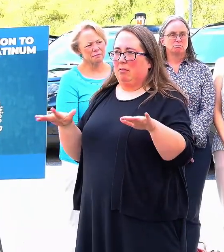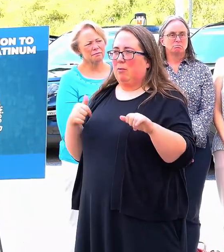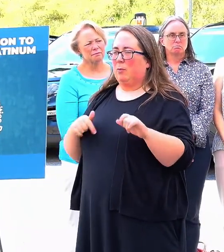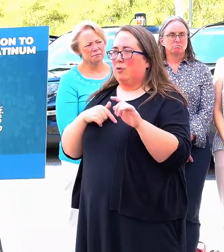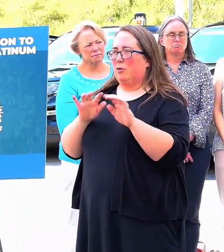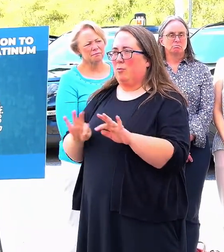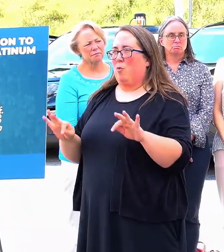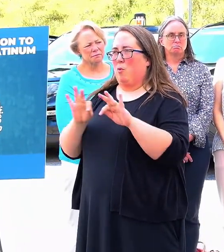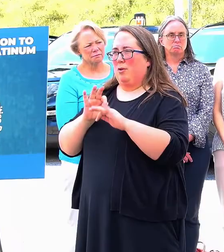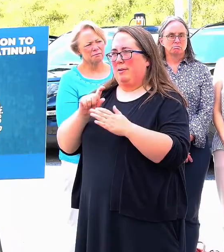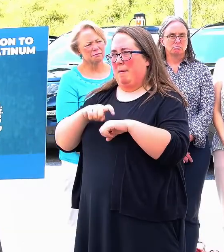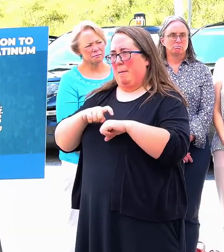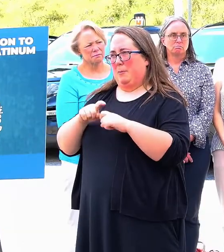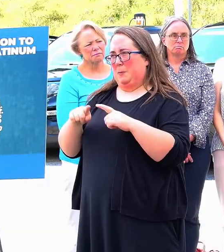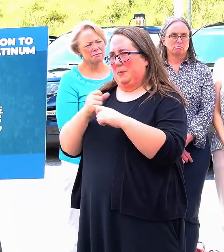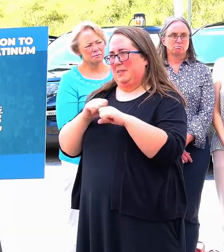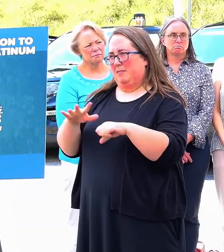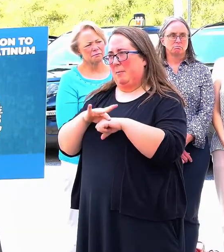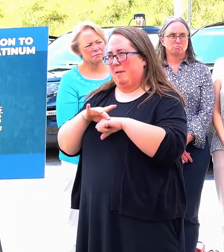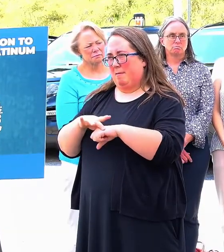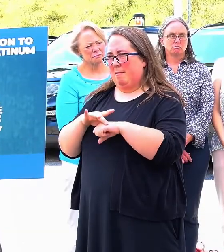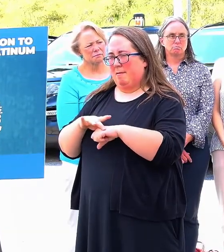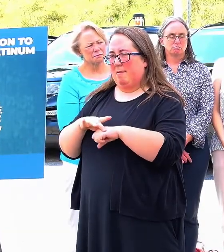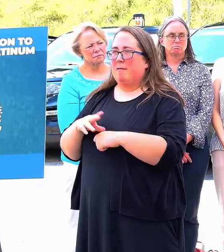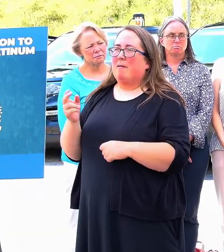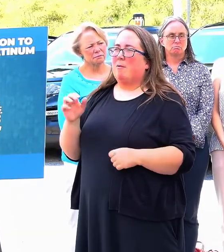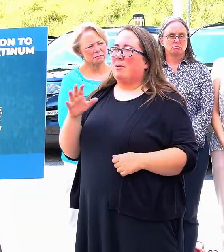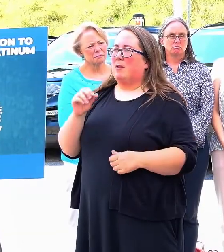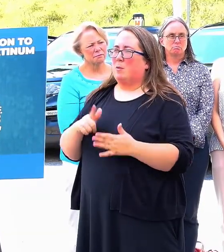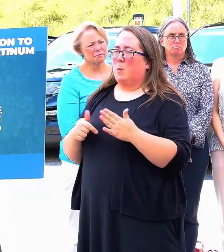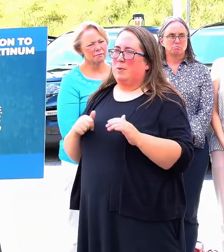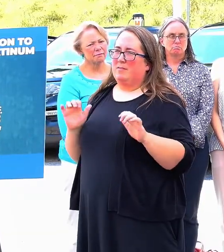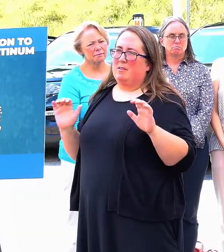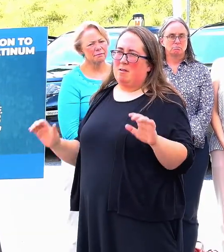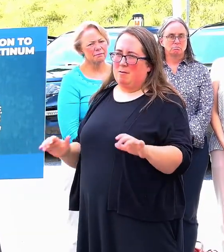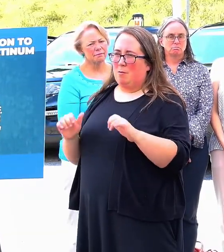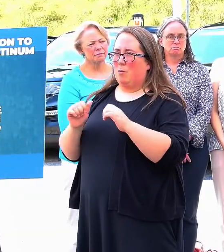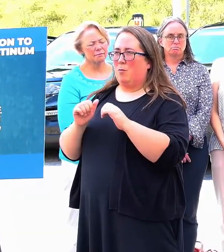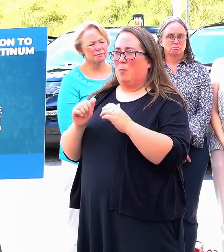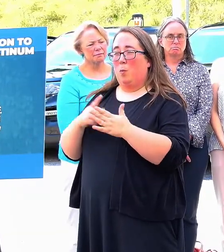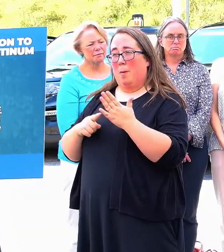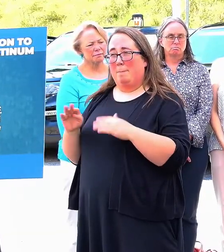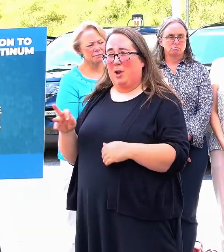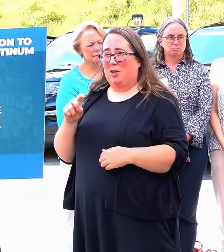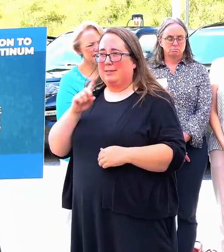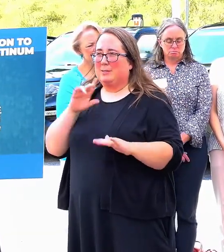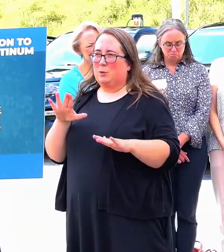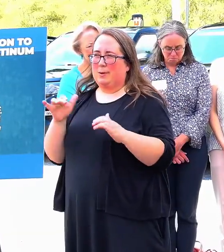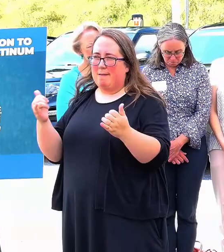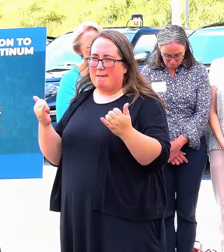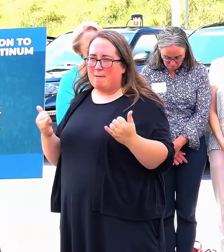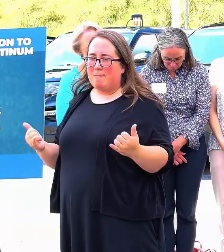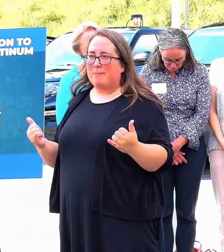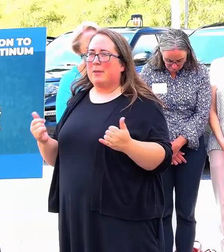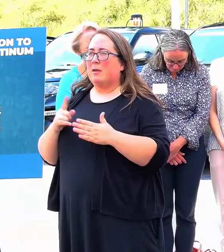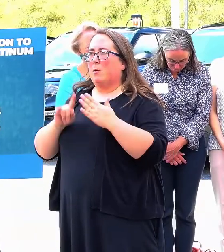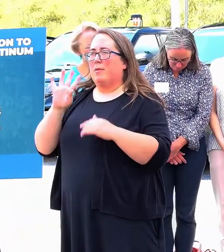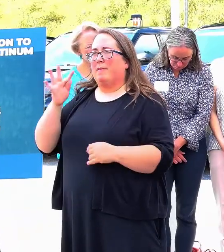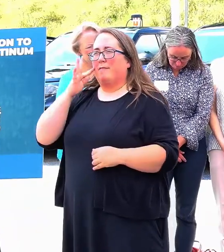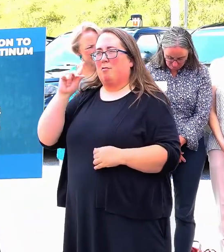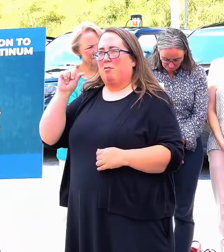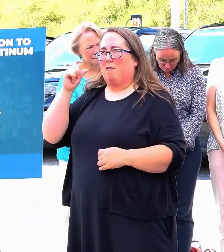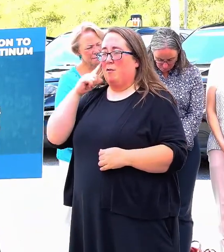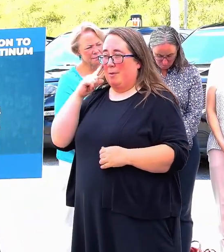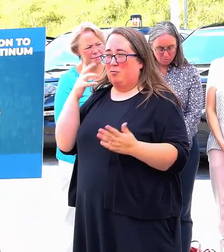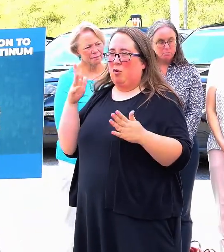in saving our planet. And what Howard County has done, what Maryland is doing, what the federal government has